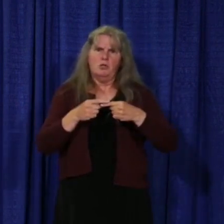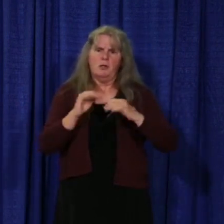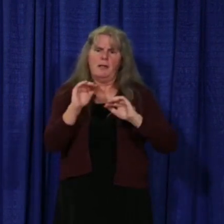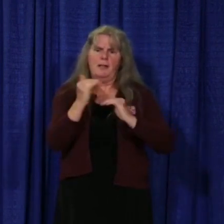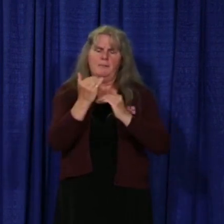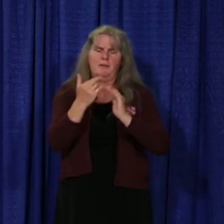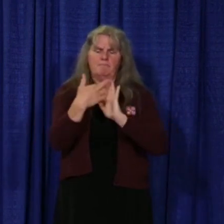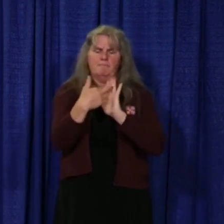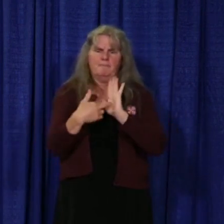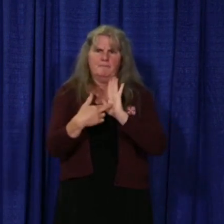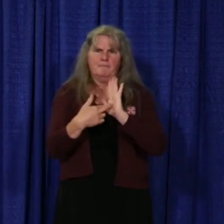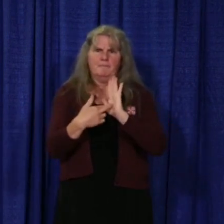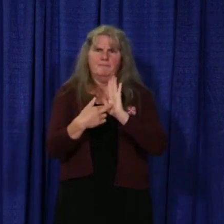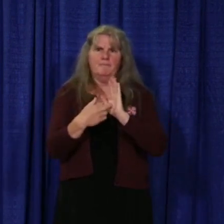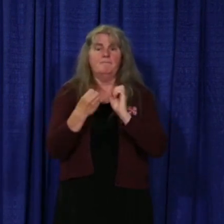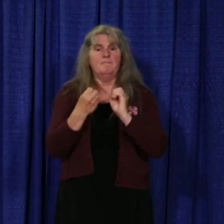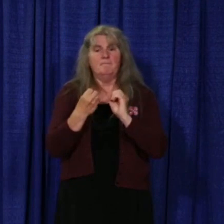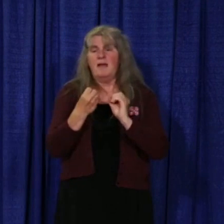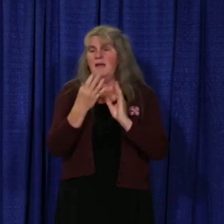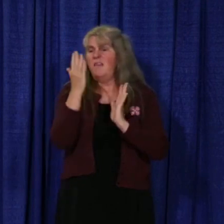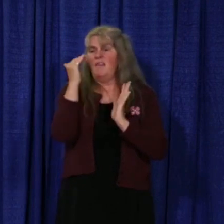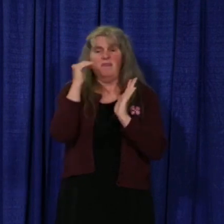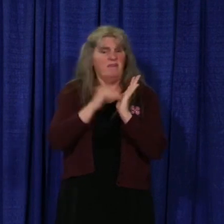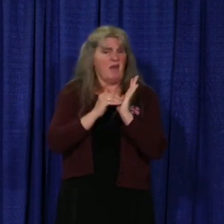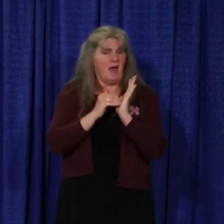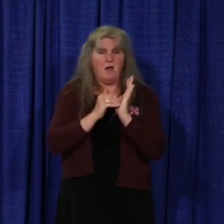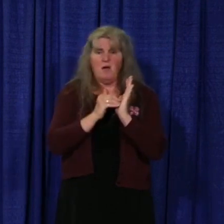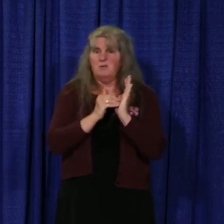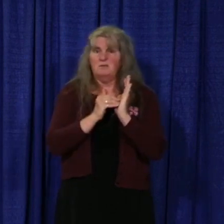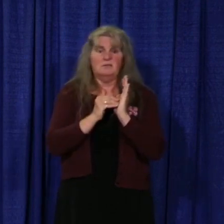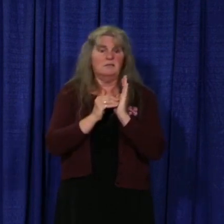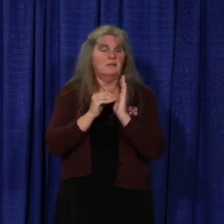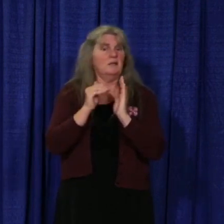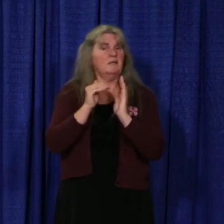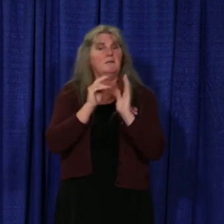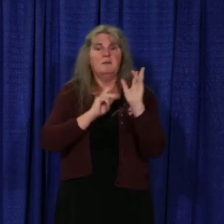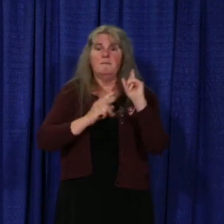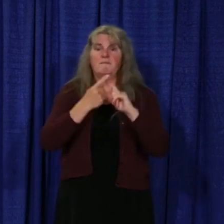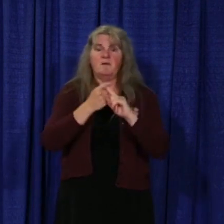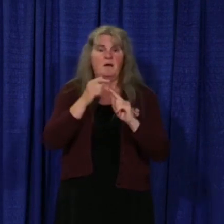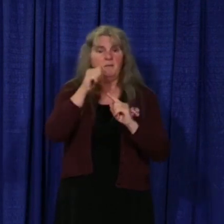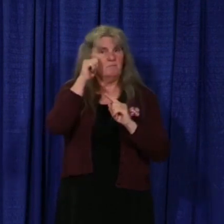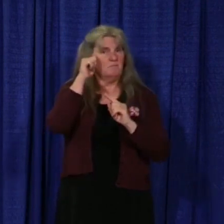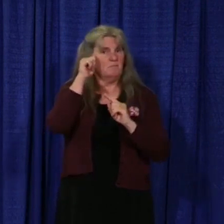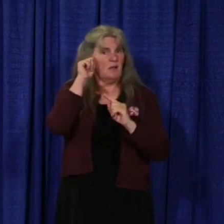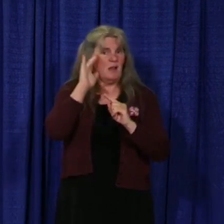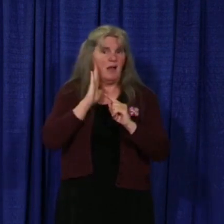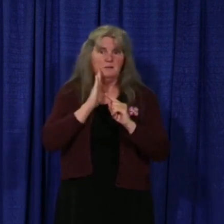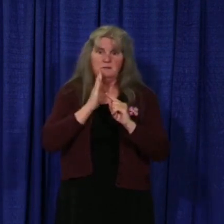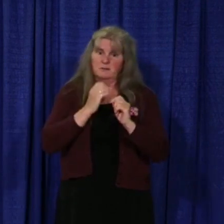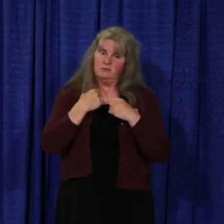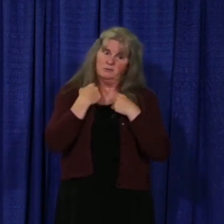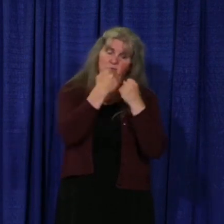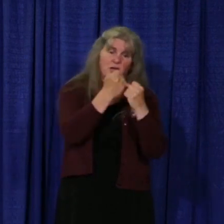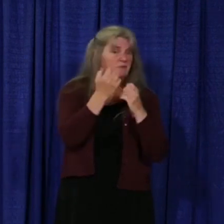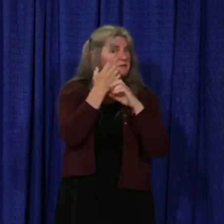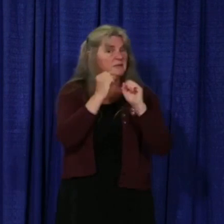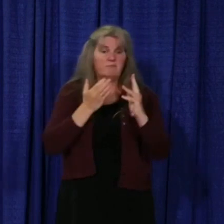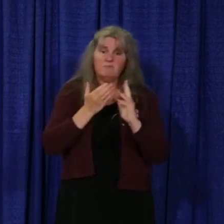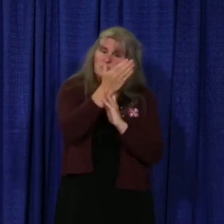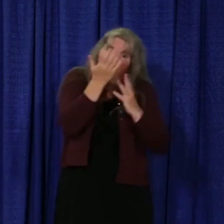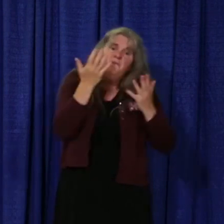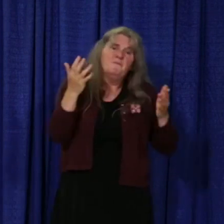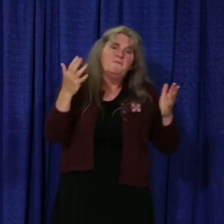thousands of Alaskan travel vehicles going towards Alaska have safely transitioned